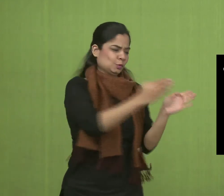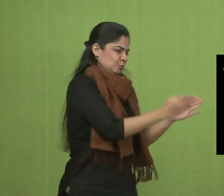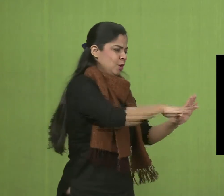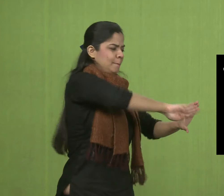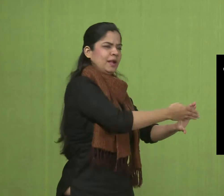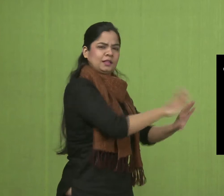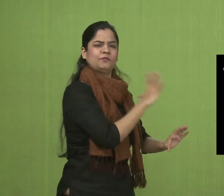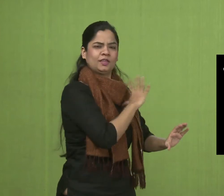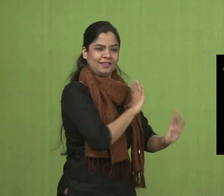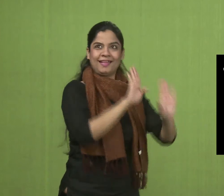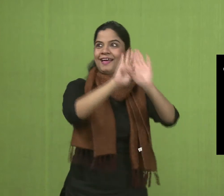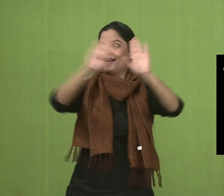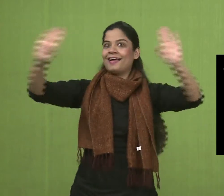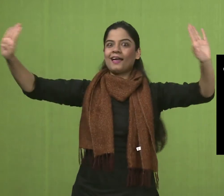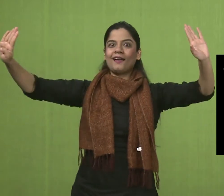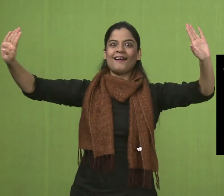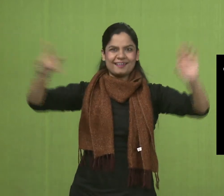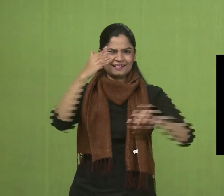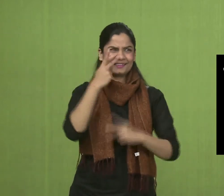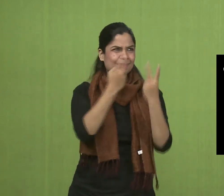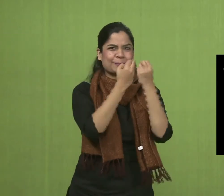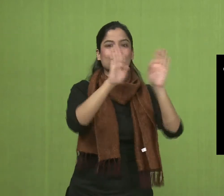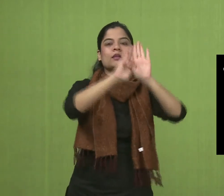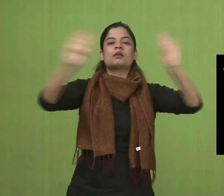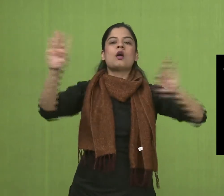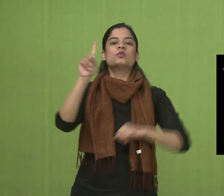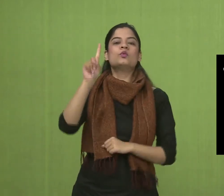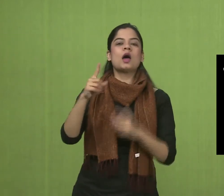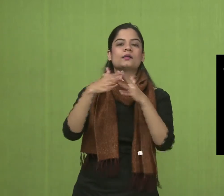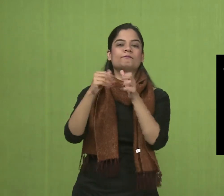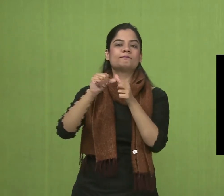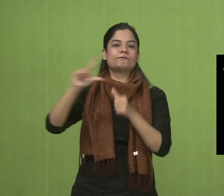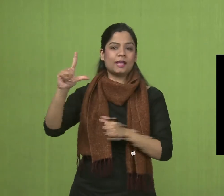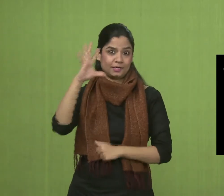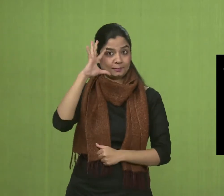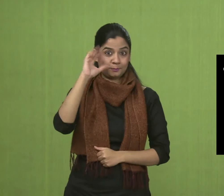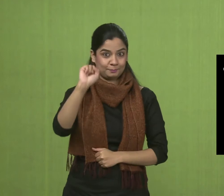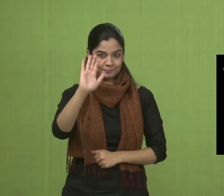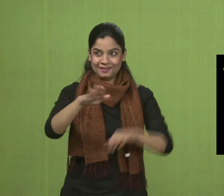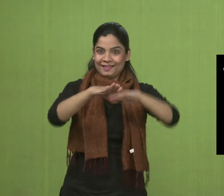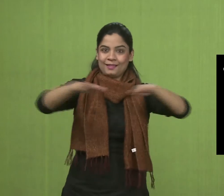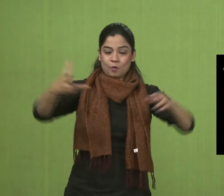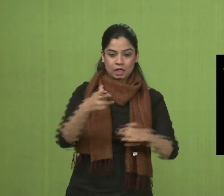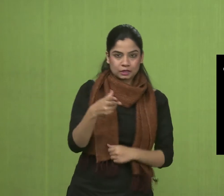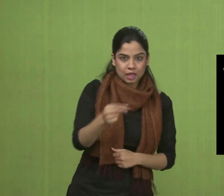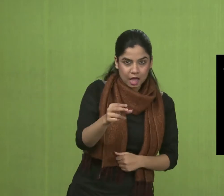Everything is inside that kitchen only. That's called a one wall kitchen. Preparation, cooking, storing, washing